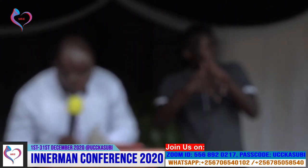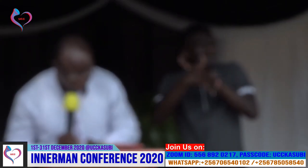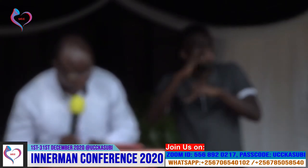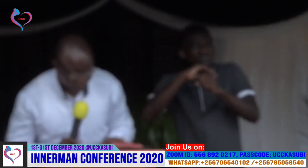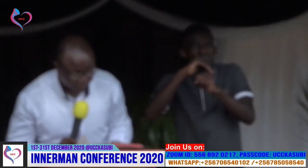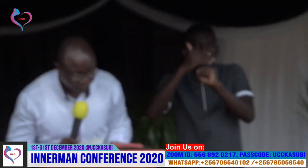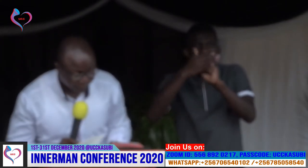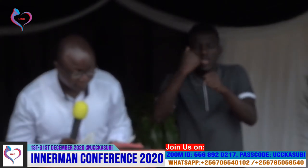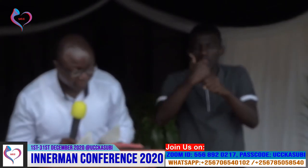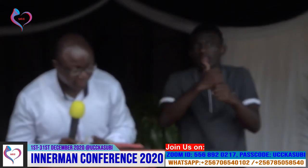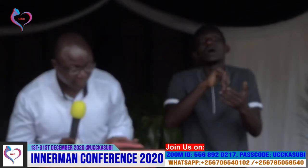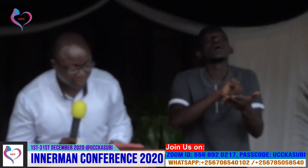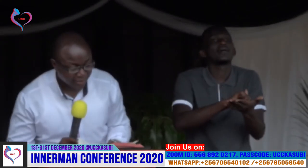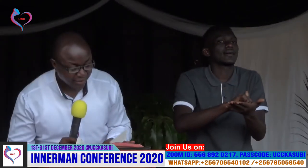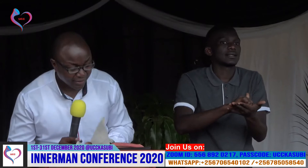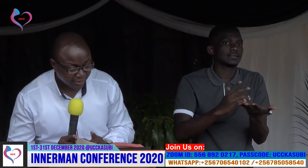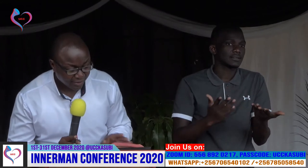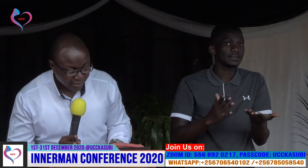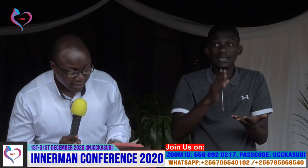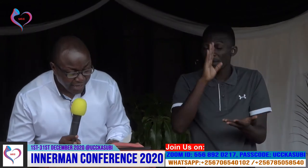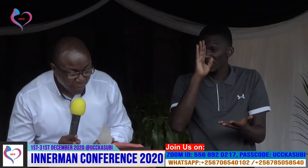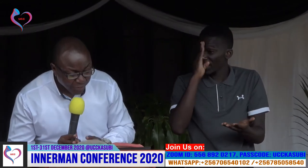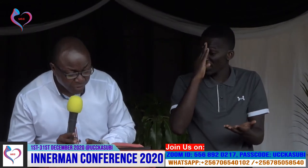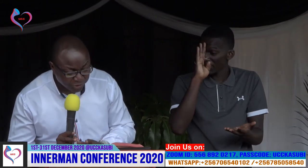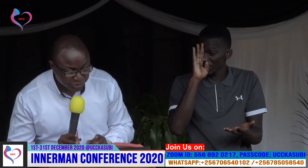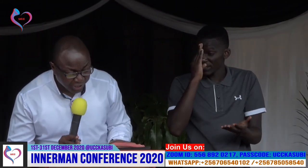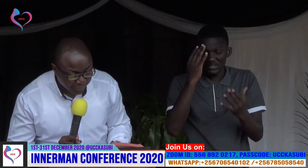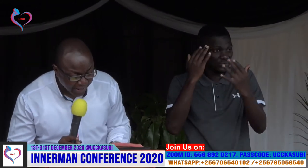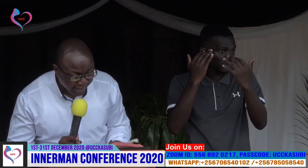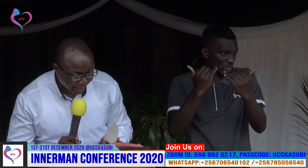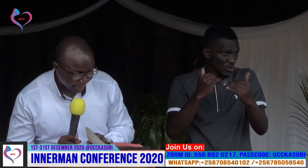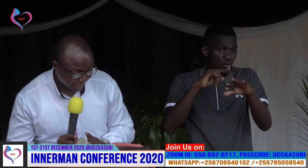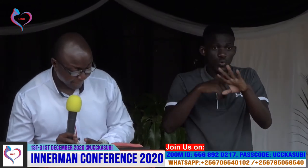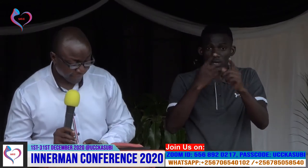to do. Now when we go to